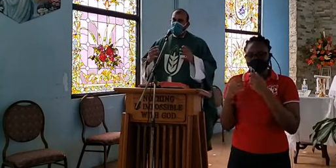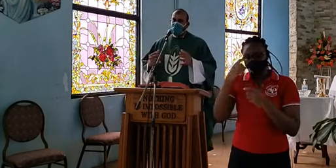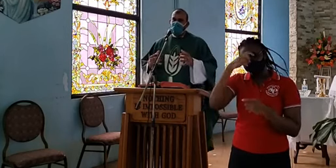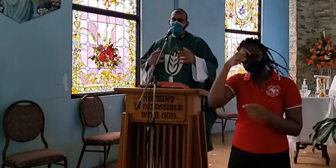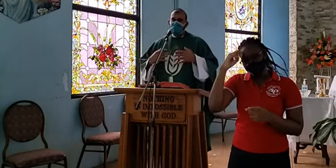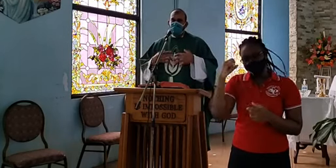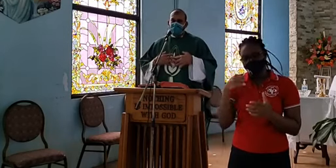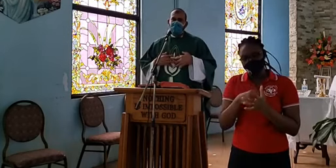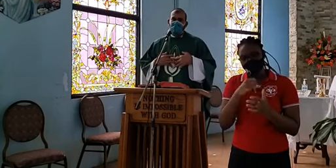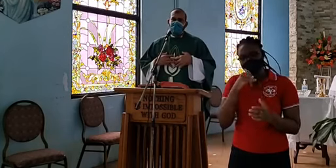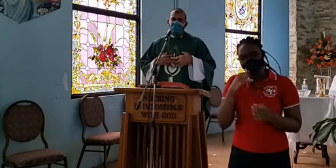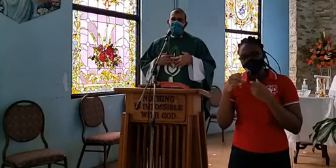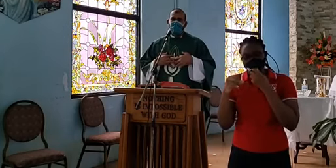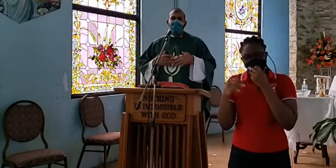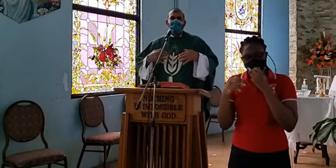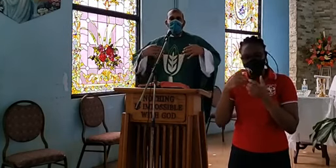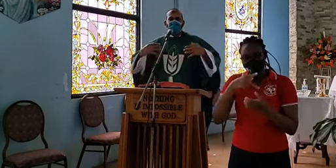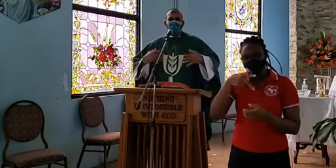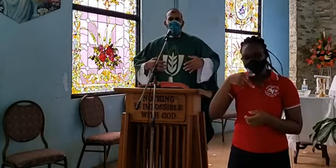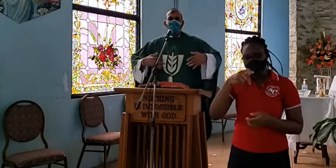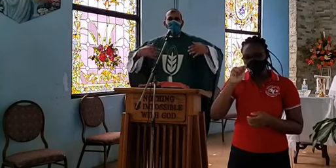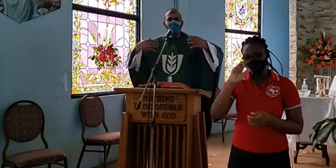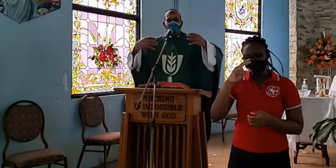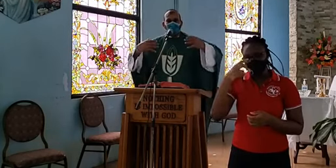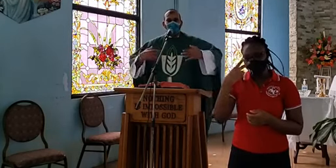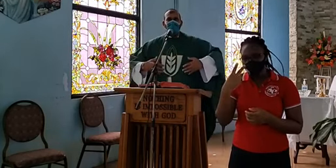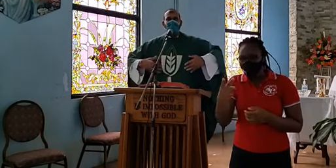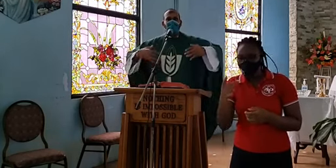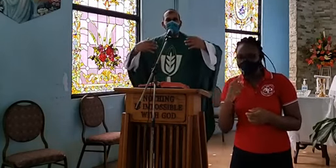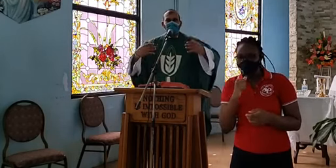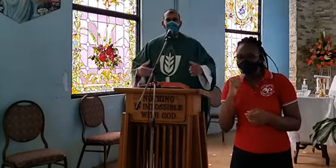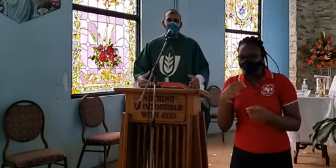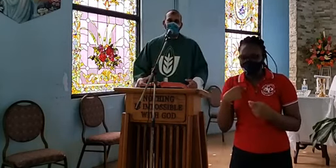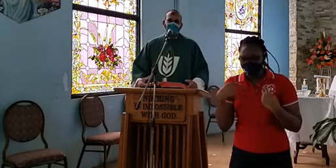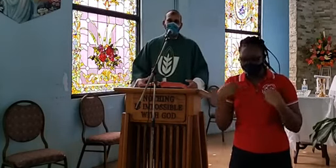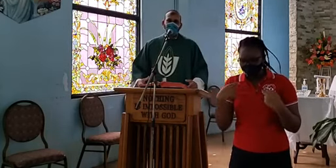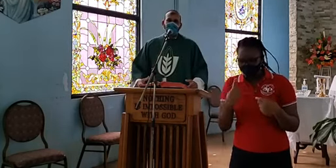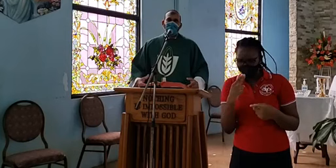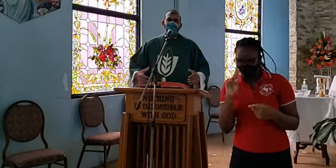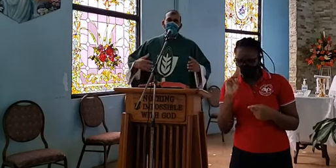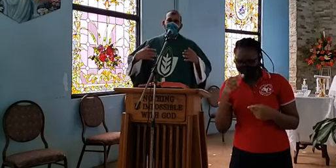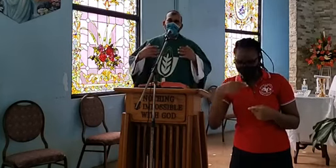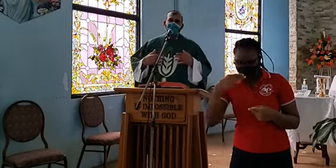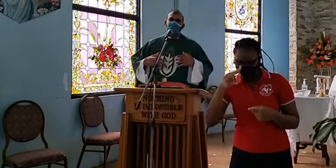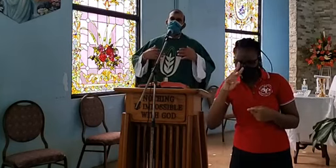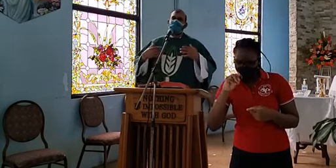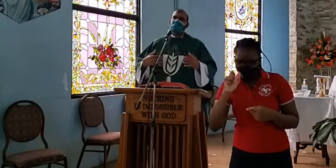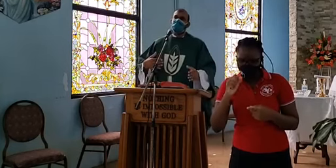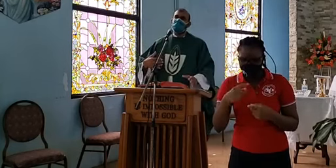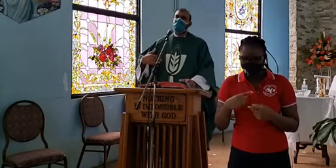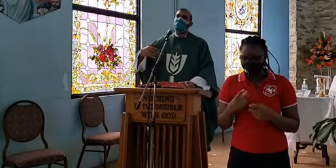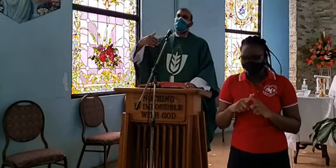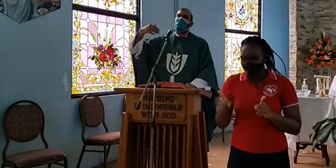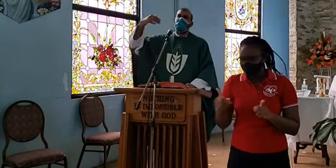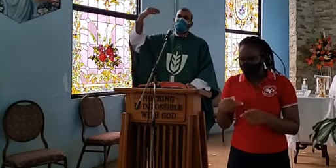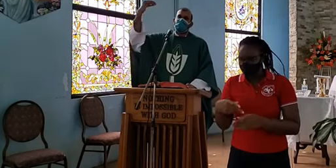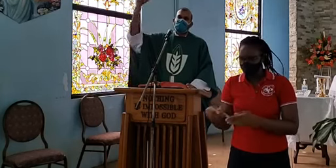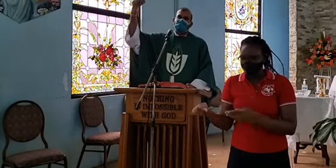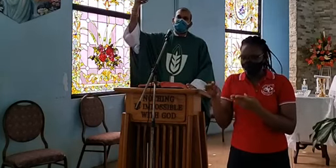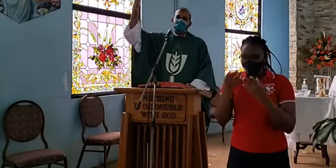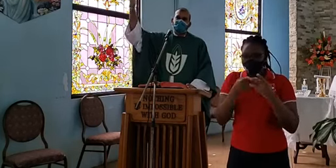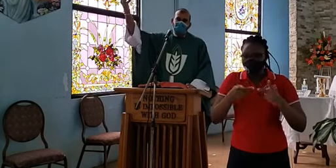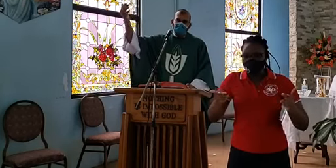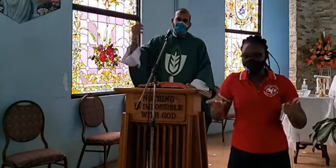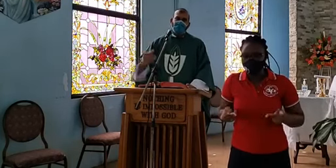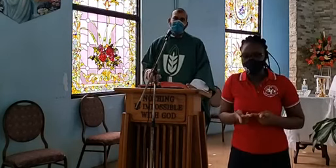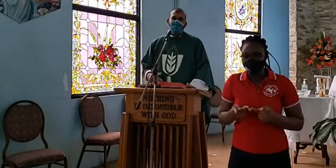Because Paul recognized it is not our human condition, but it is placing our